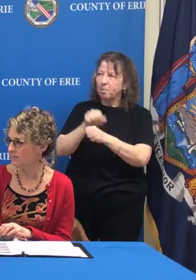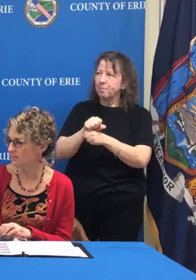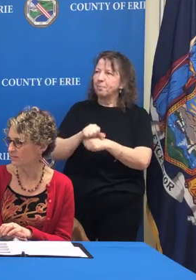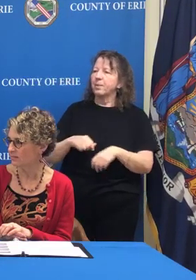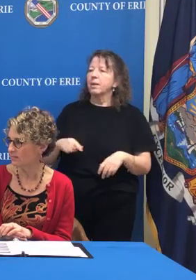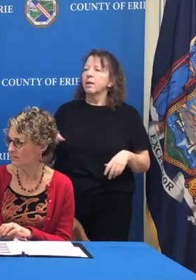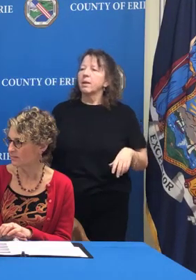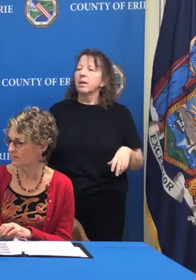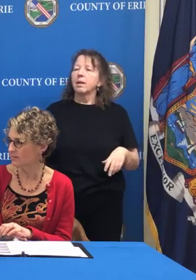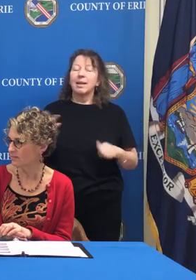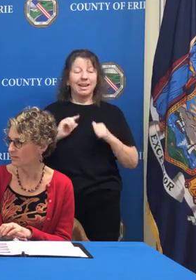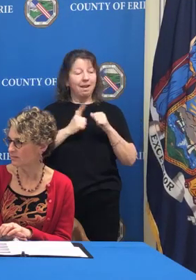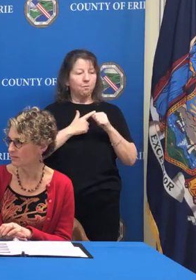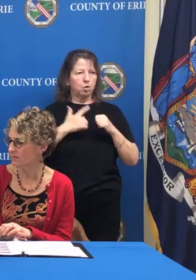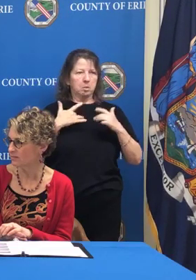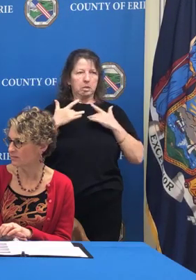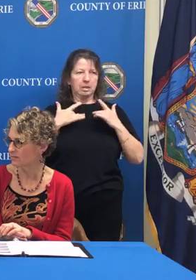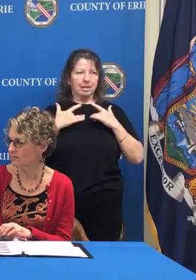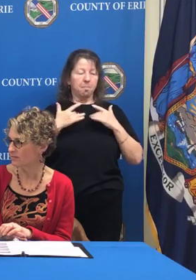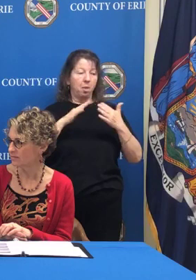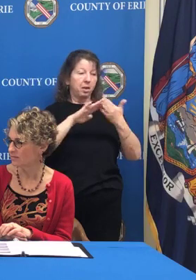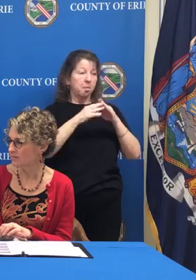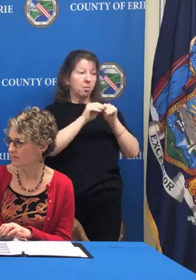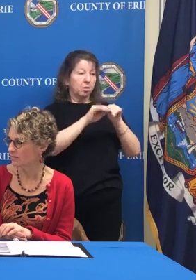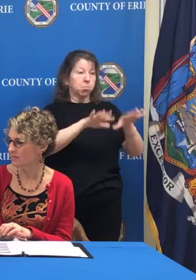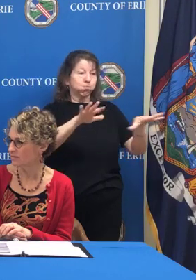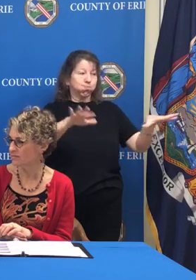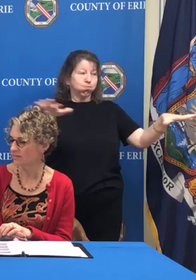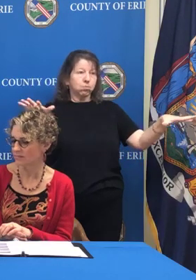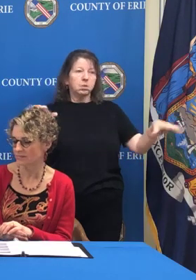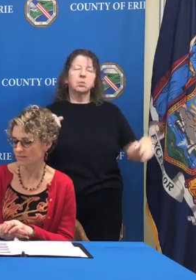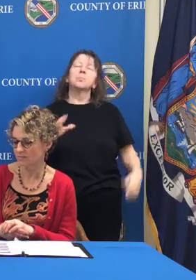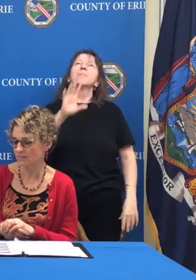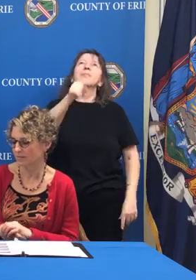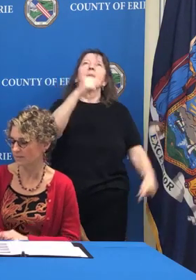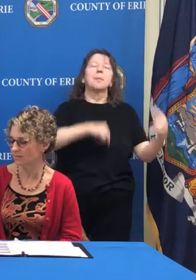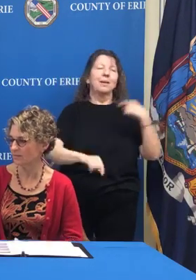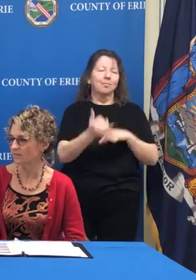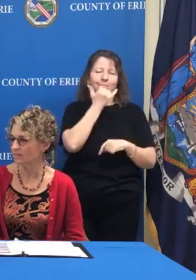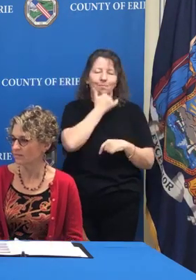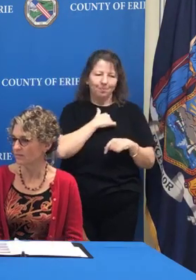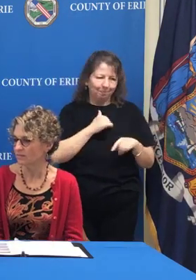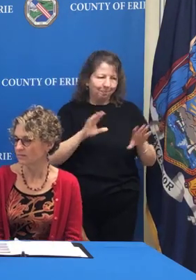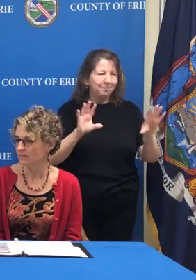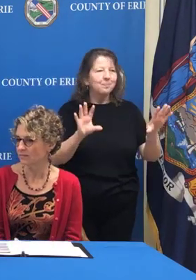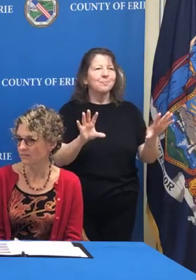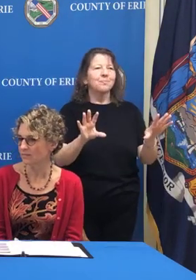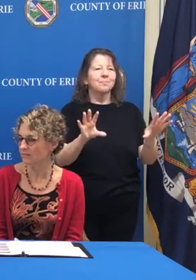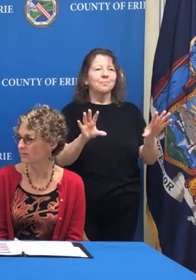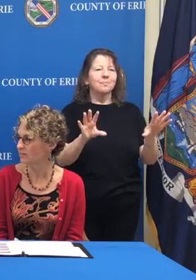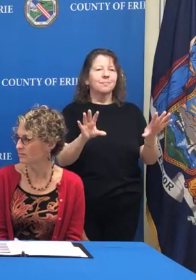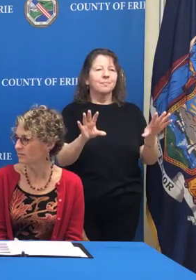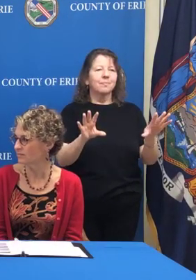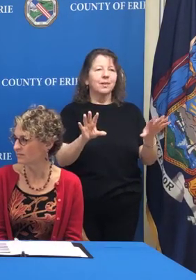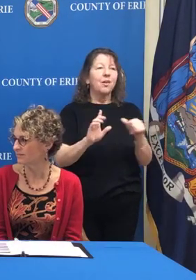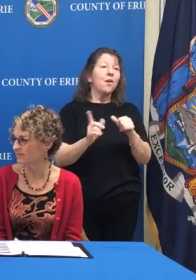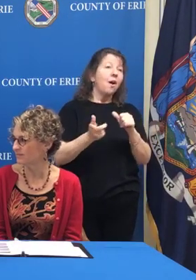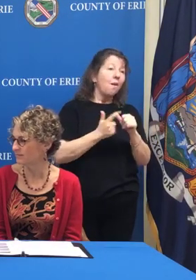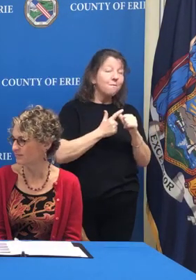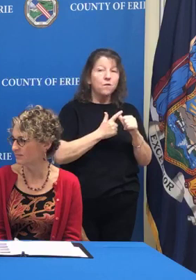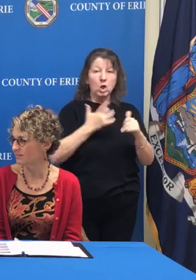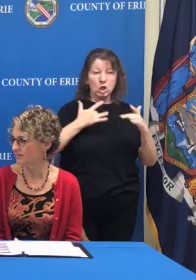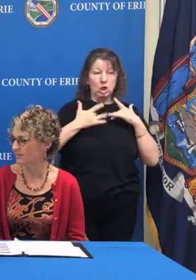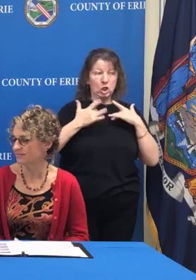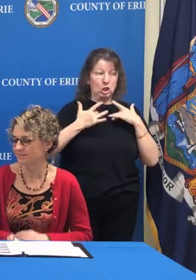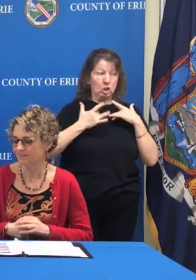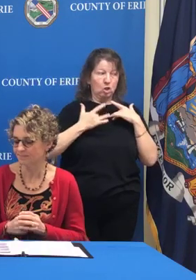We were worried at first about community spread. Well, actually, backtrack. We were worried about having a case. We kind of